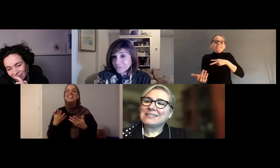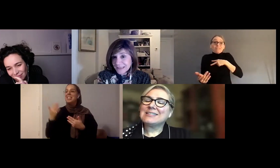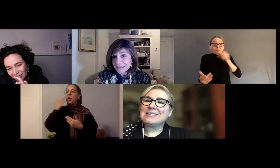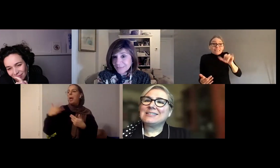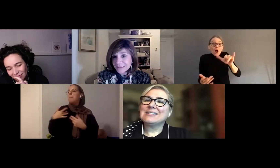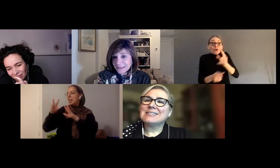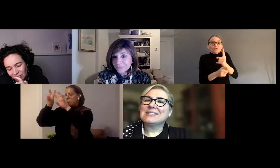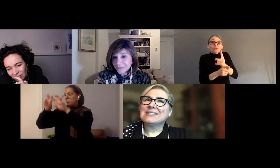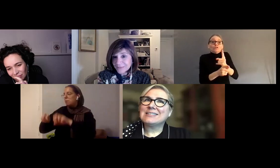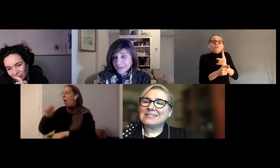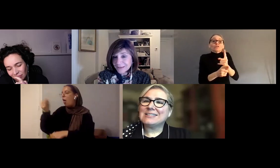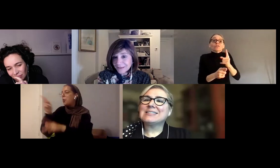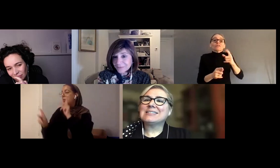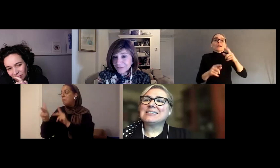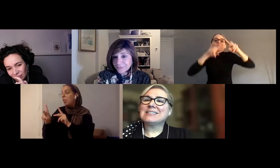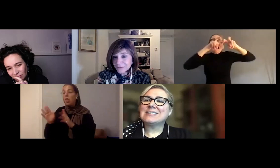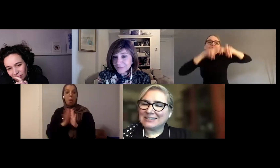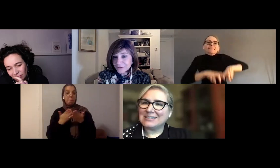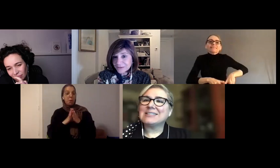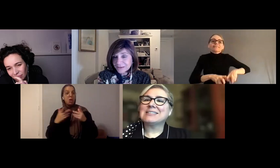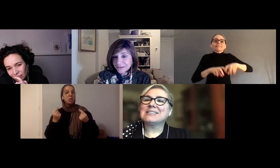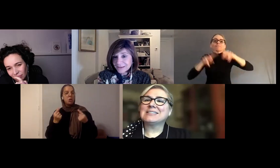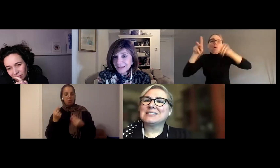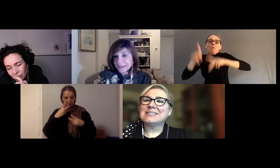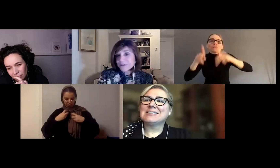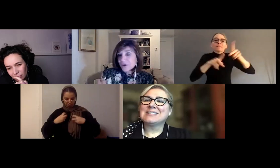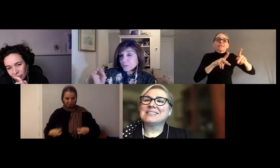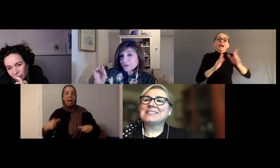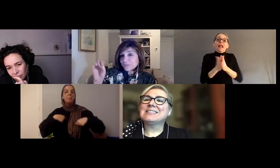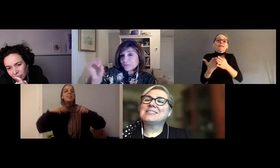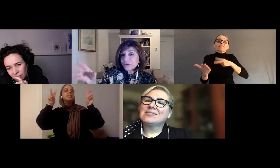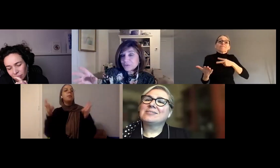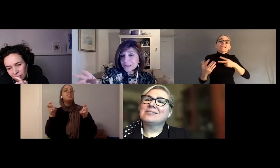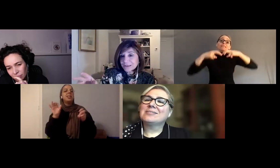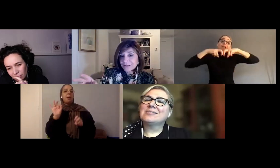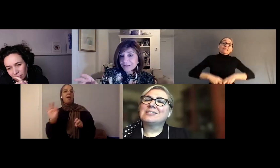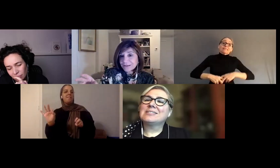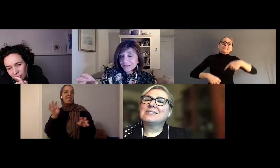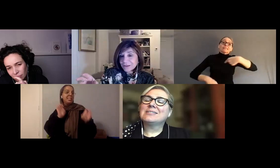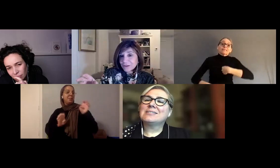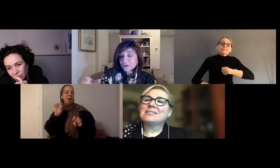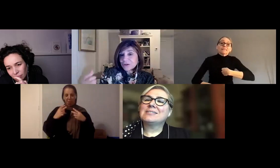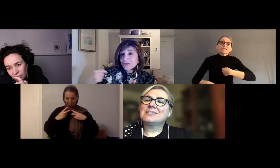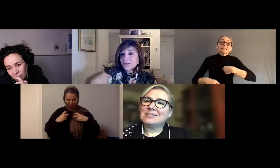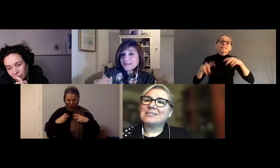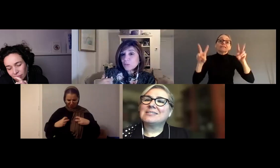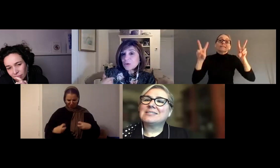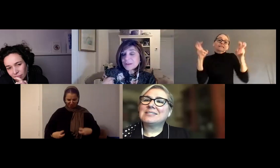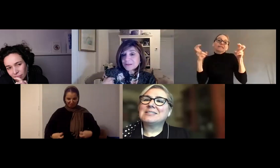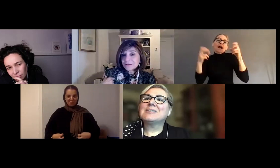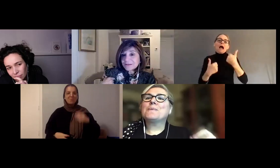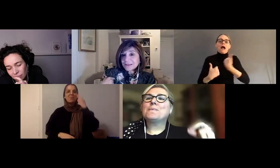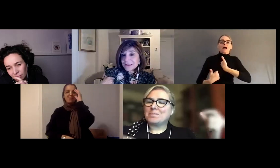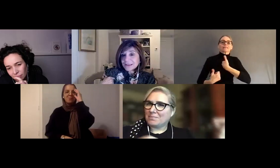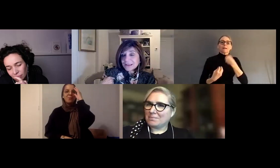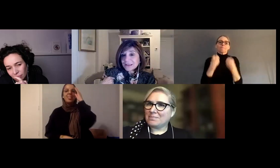myself. I was taking myself as my ethnographic subject, and I was prefiguring, look, this